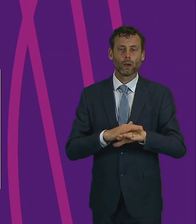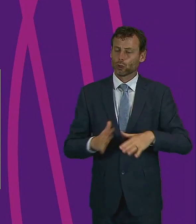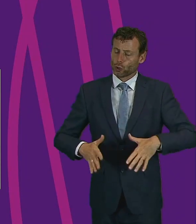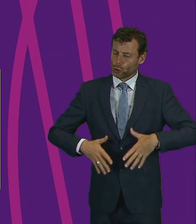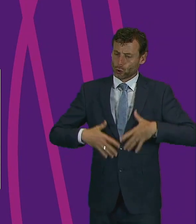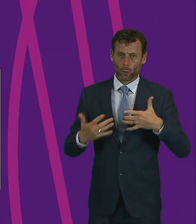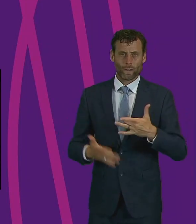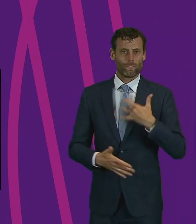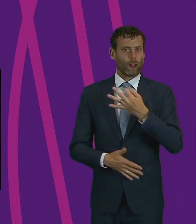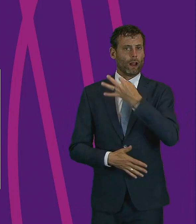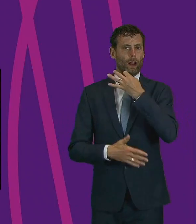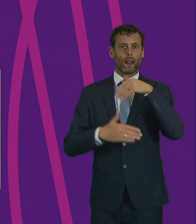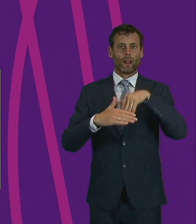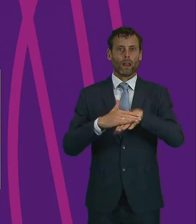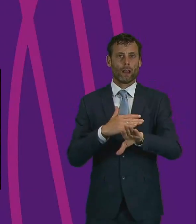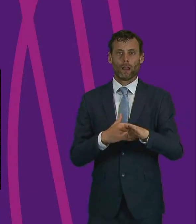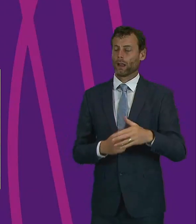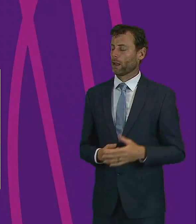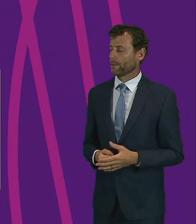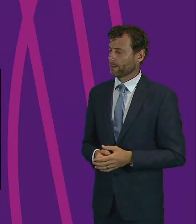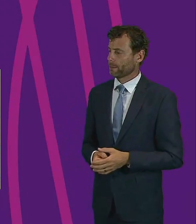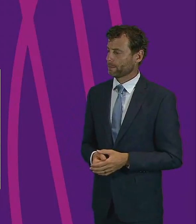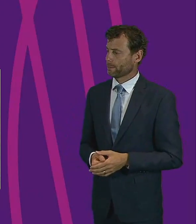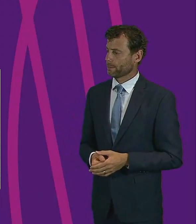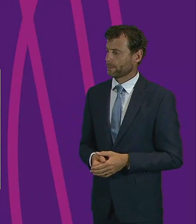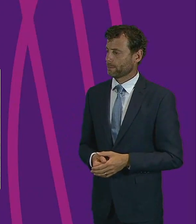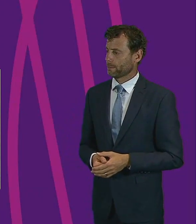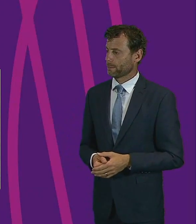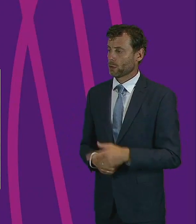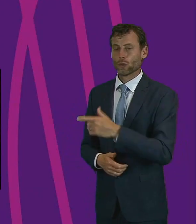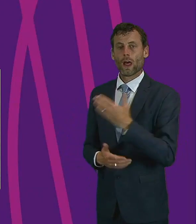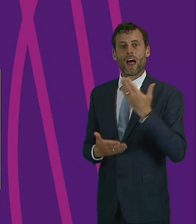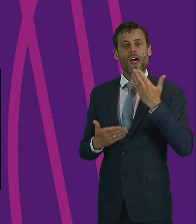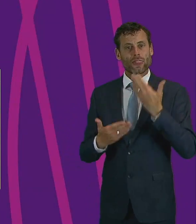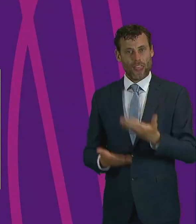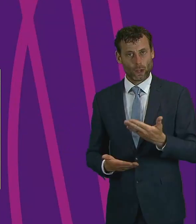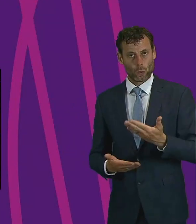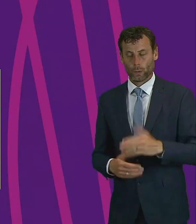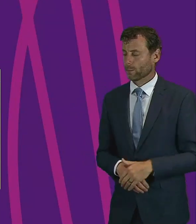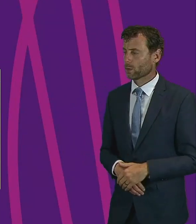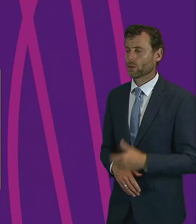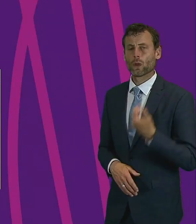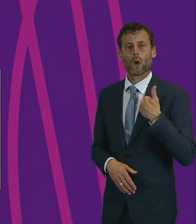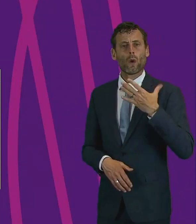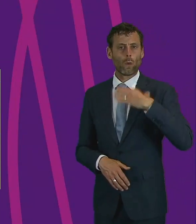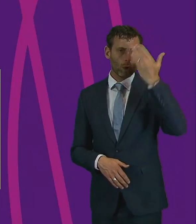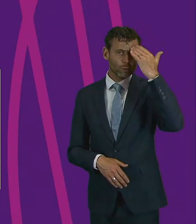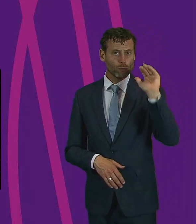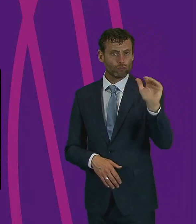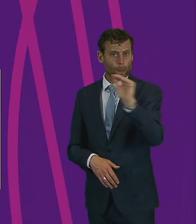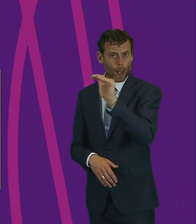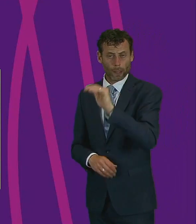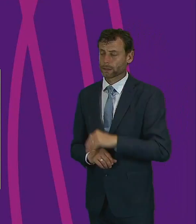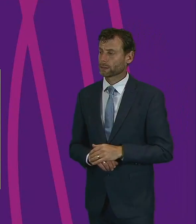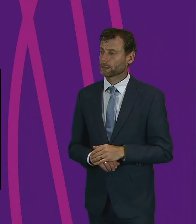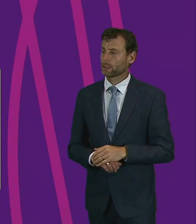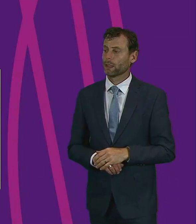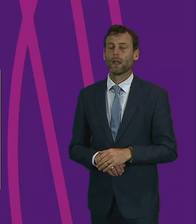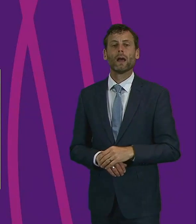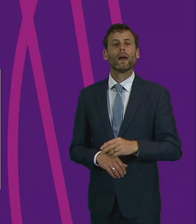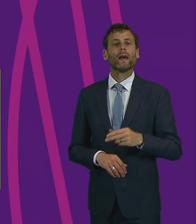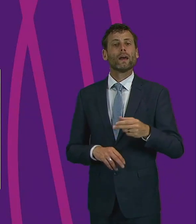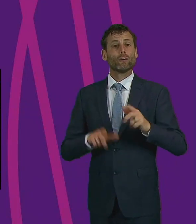it. Thank you. Thank you very much. I remind members that those contributing remotely are not able to take interventions.